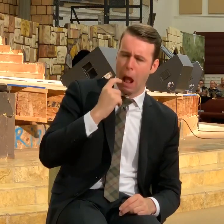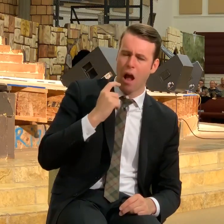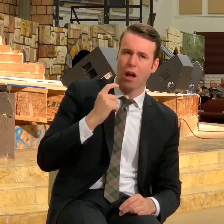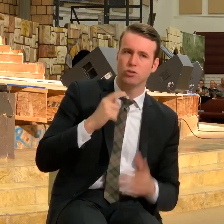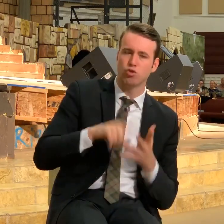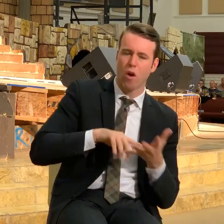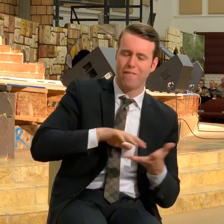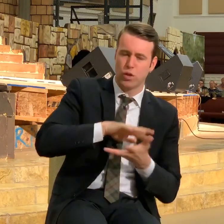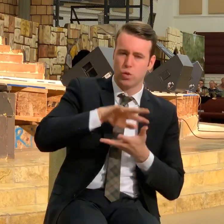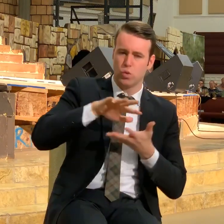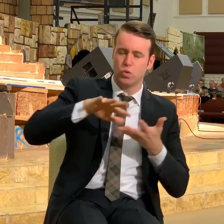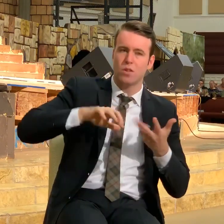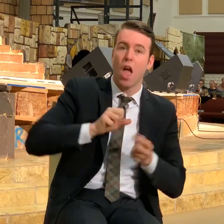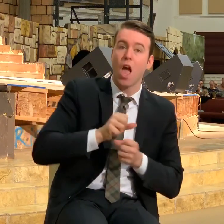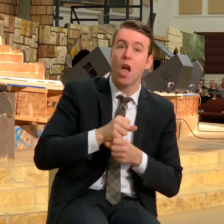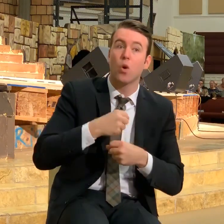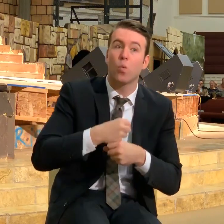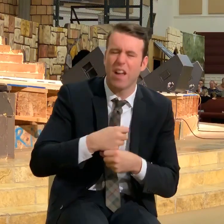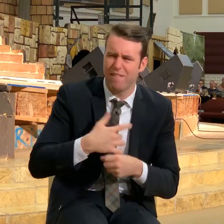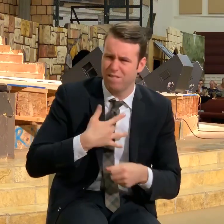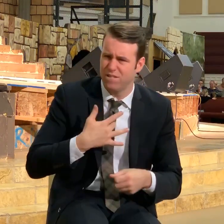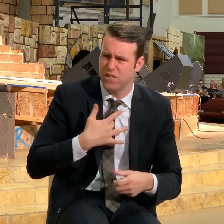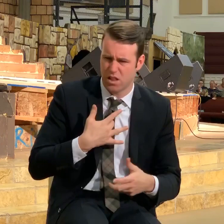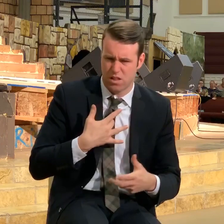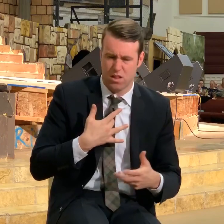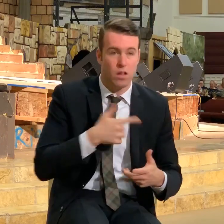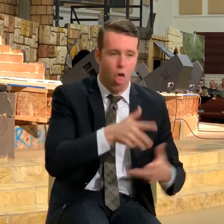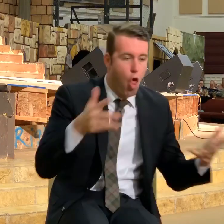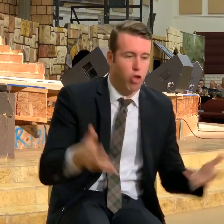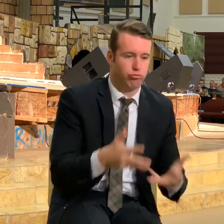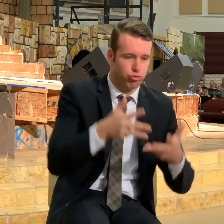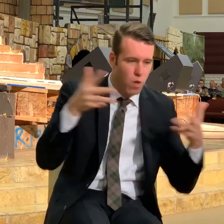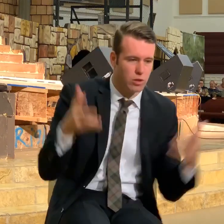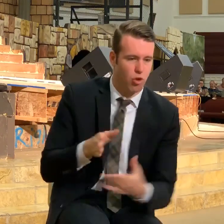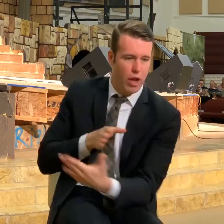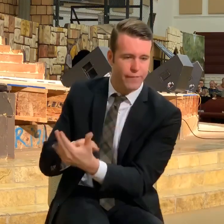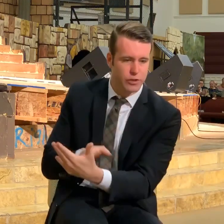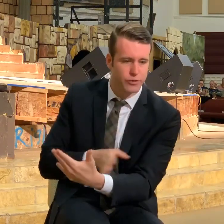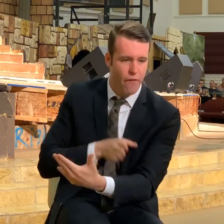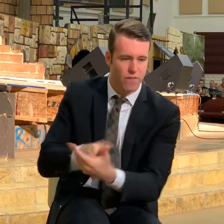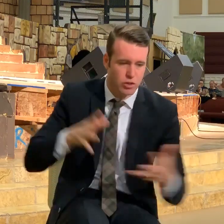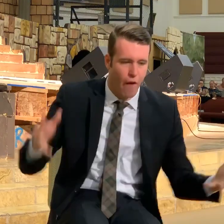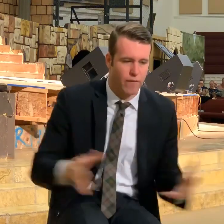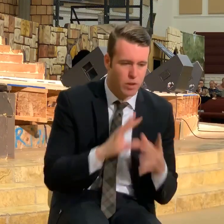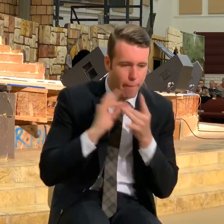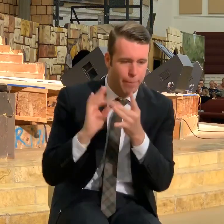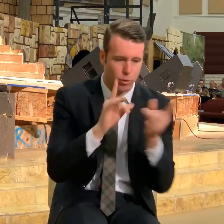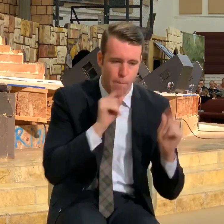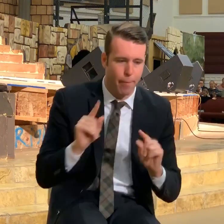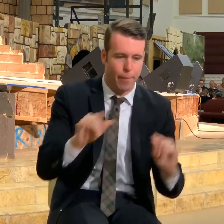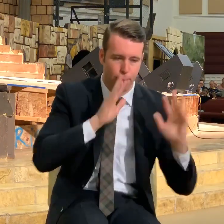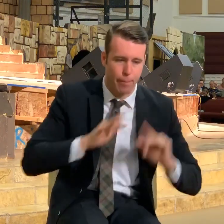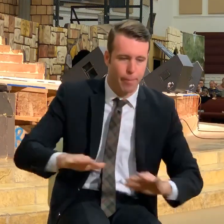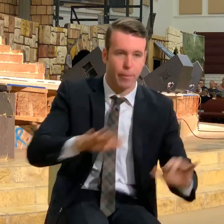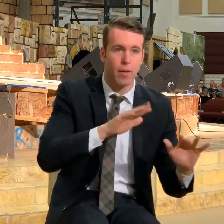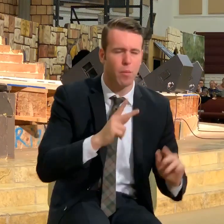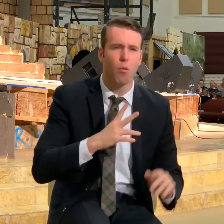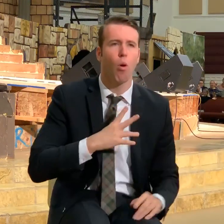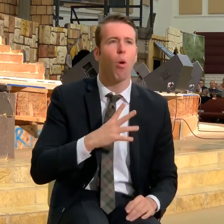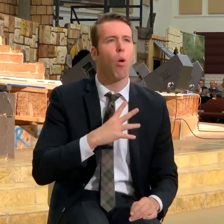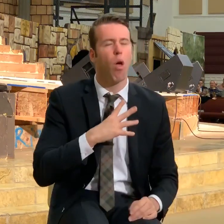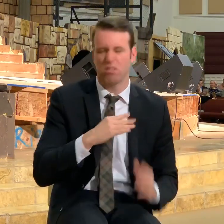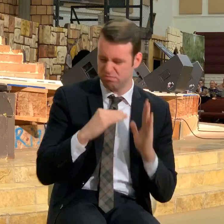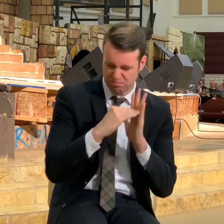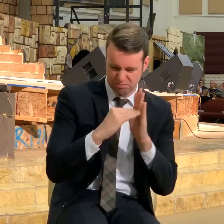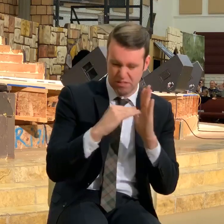And it begins to create, they begin to foment this, and it creates a system to buy into. They keep record of